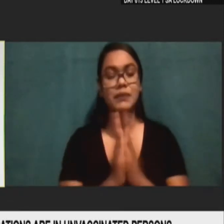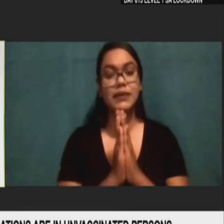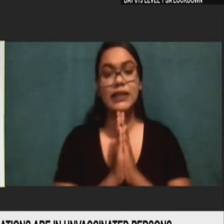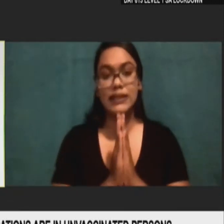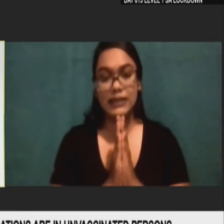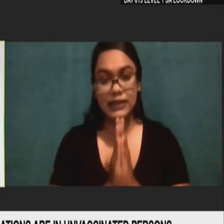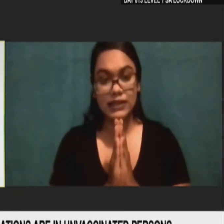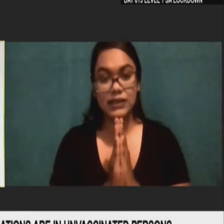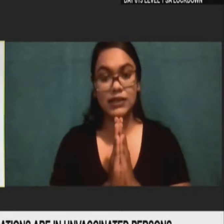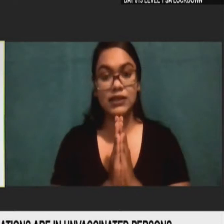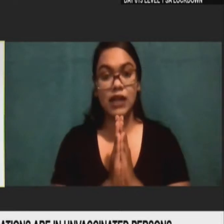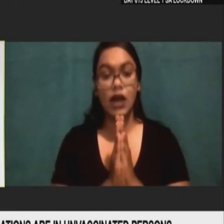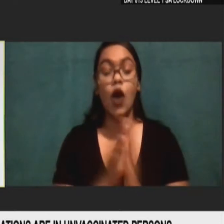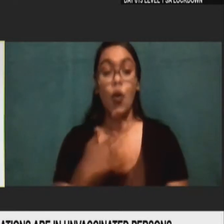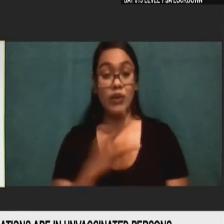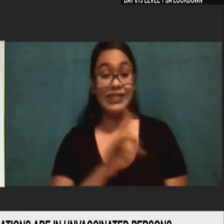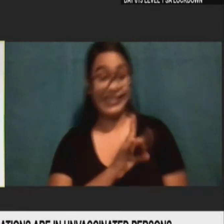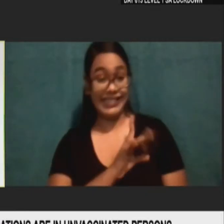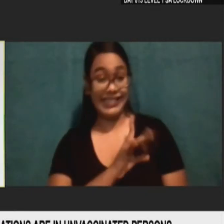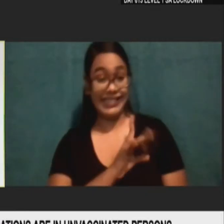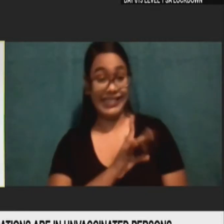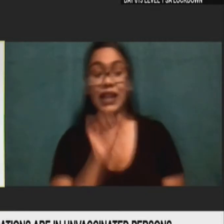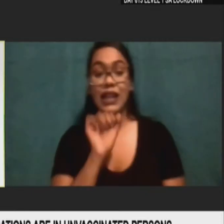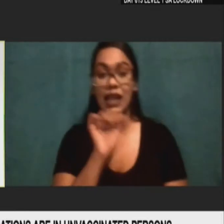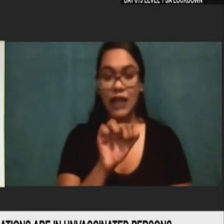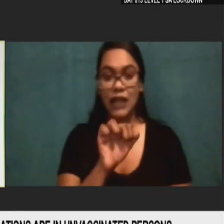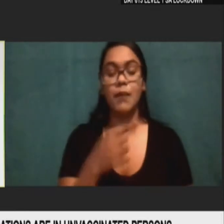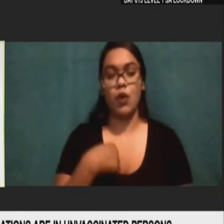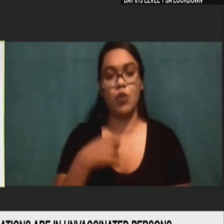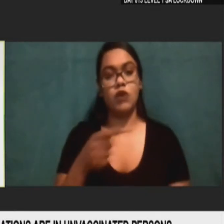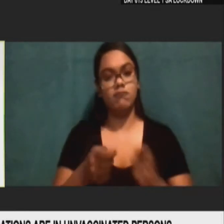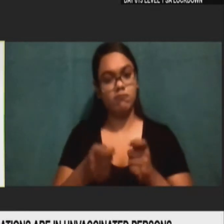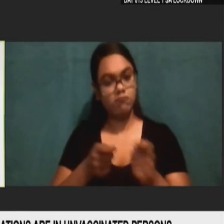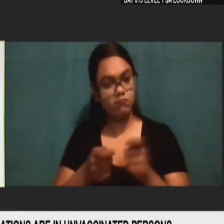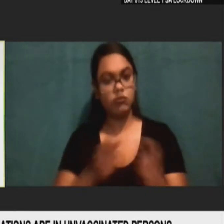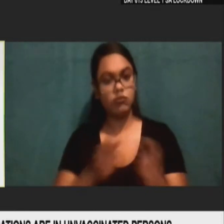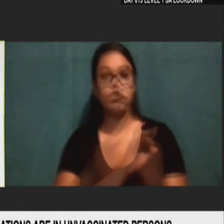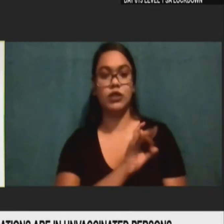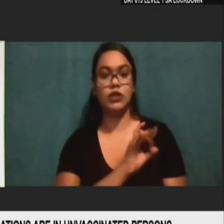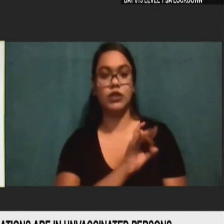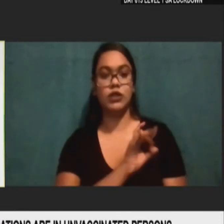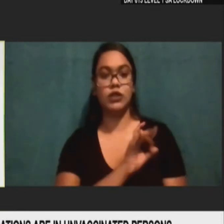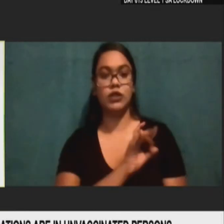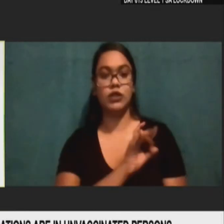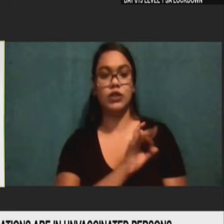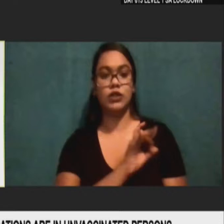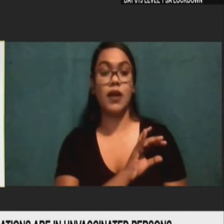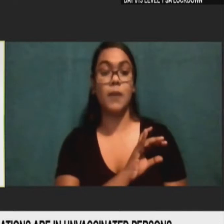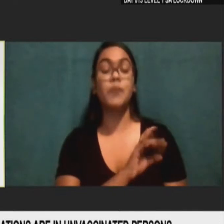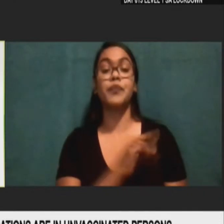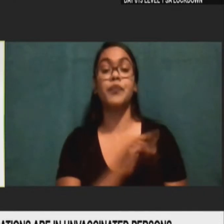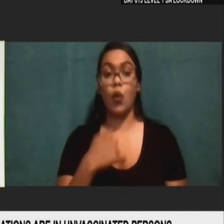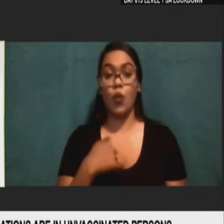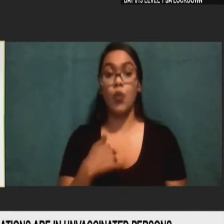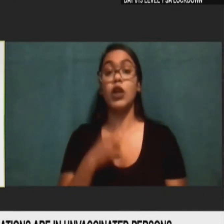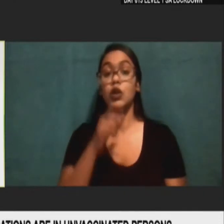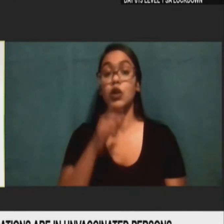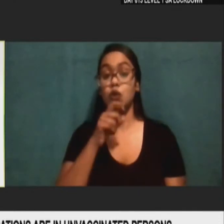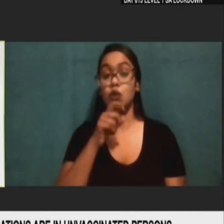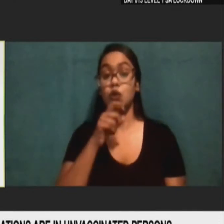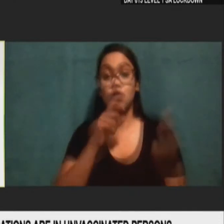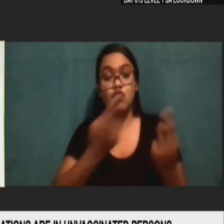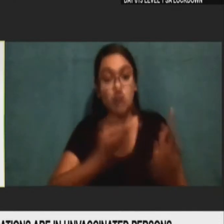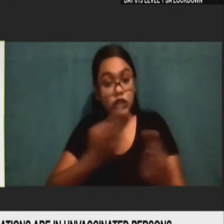Yes, we are afraid, but we are going to manage our fears and remain focused, use science, the resources we have, knowledge